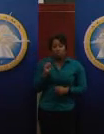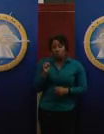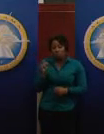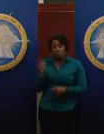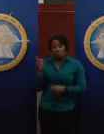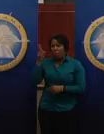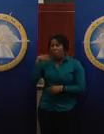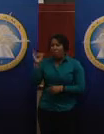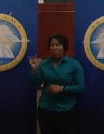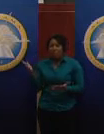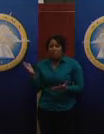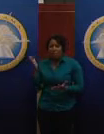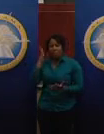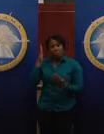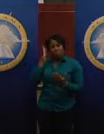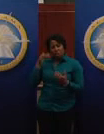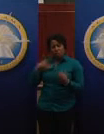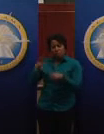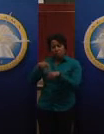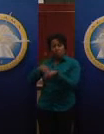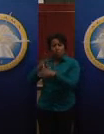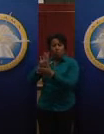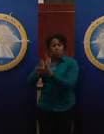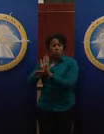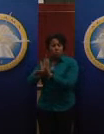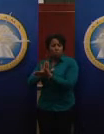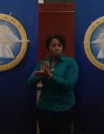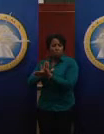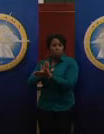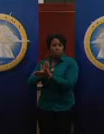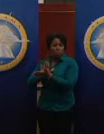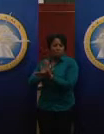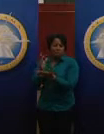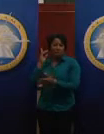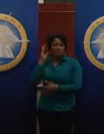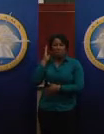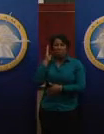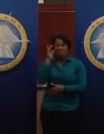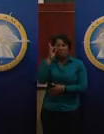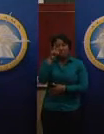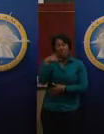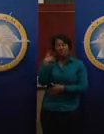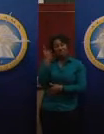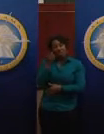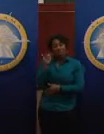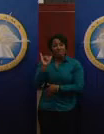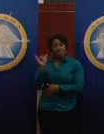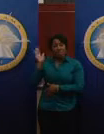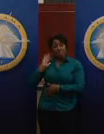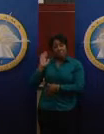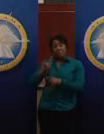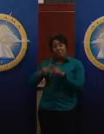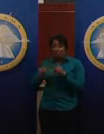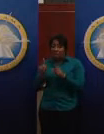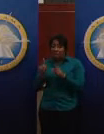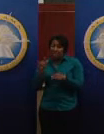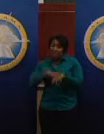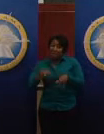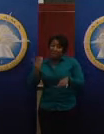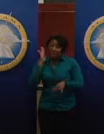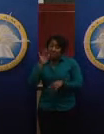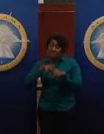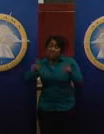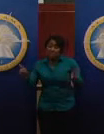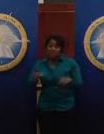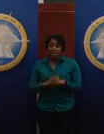be traditional school, which will look a lot like traditional schools always look, but it'll look somewhat different too. Our students should expect